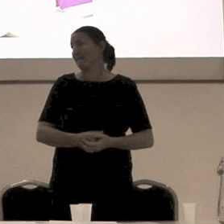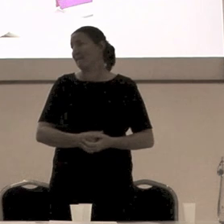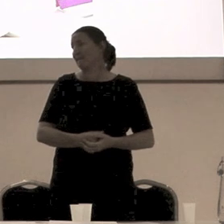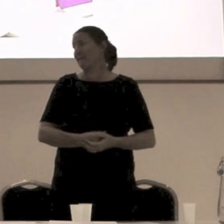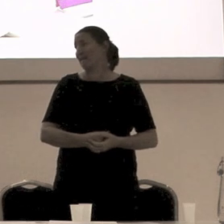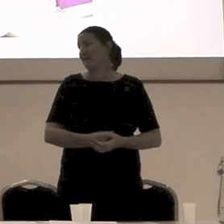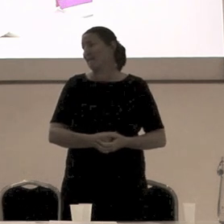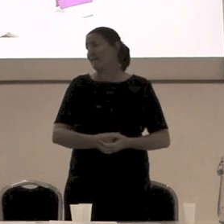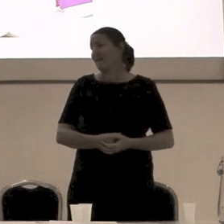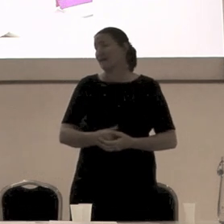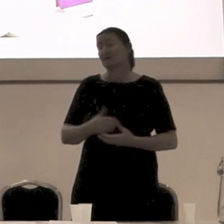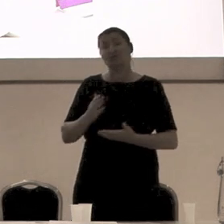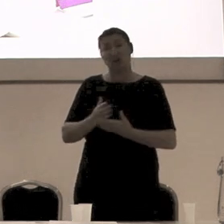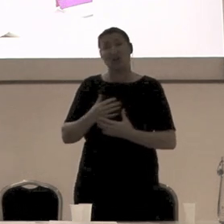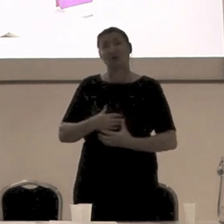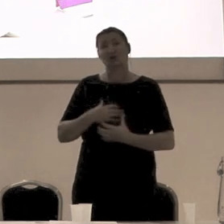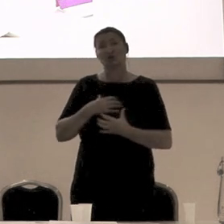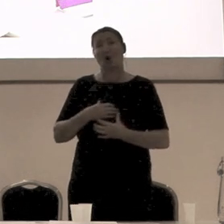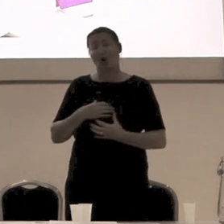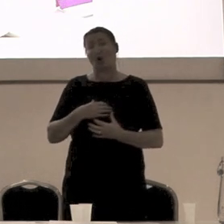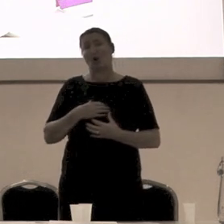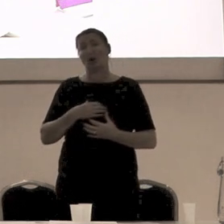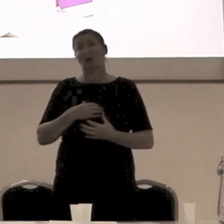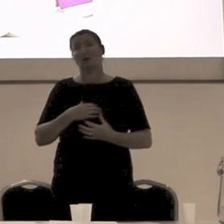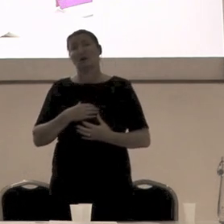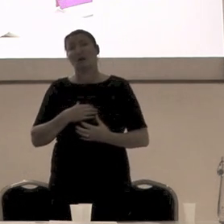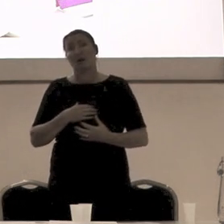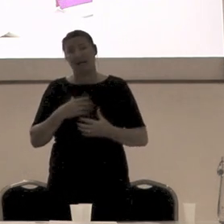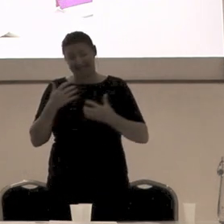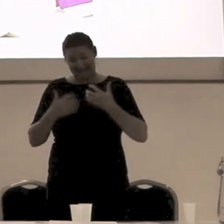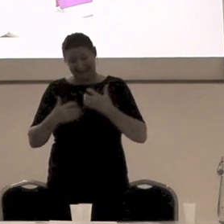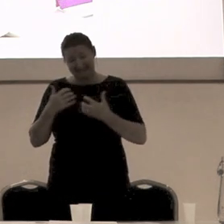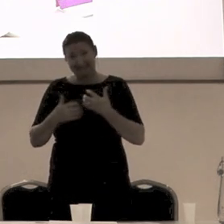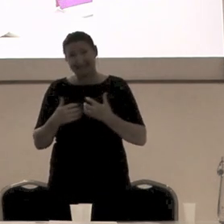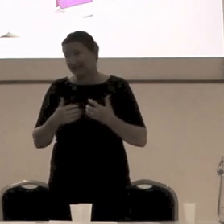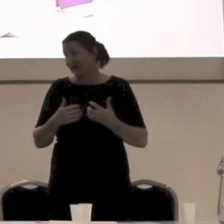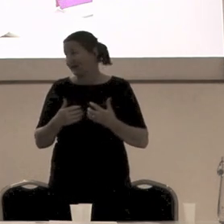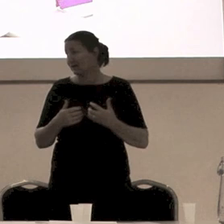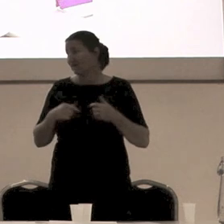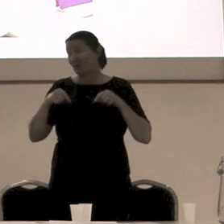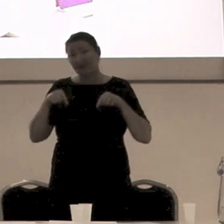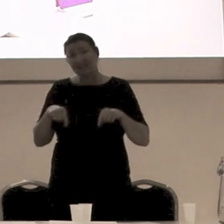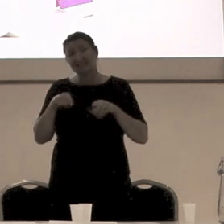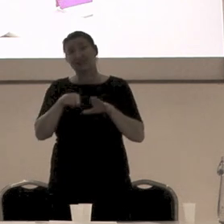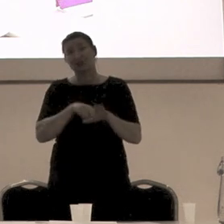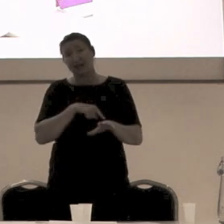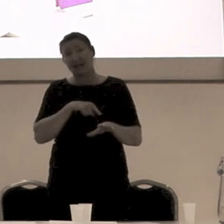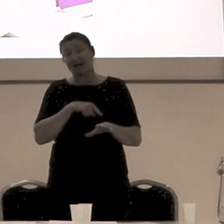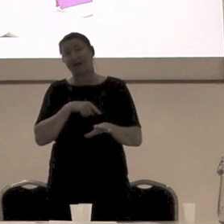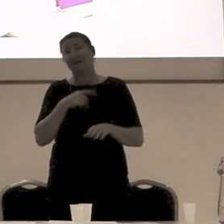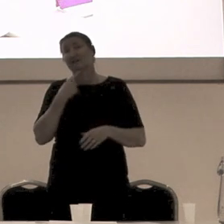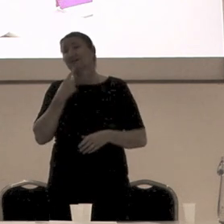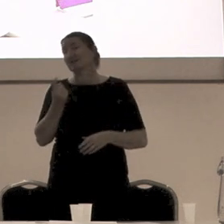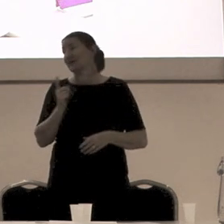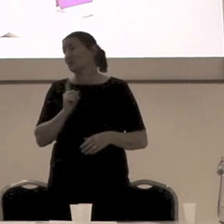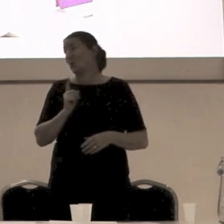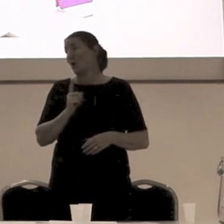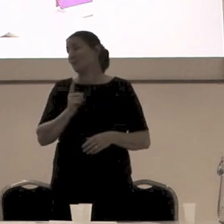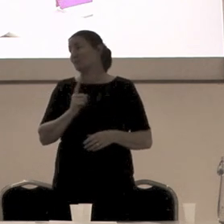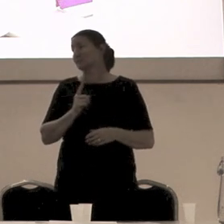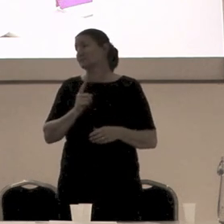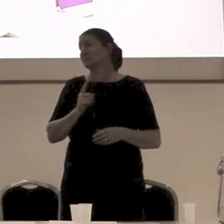a great shock that in the statistics for this very year, there are